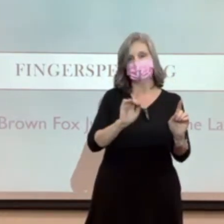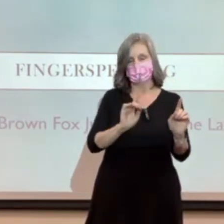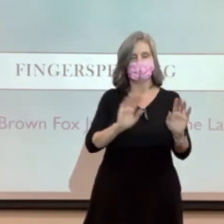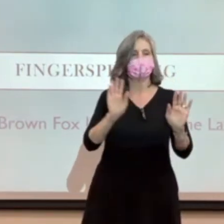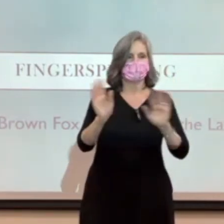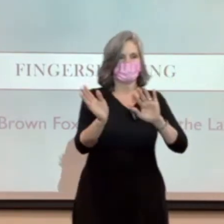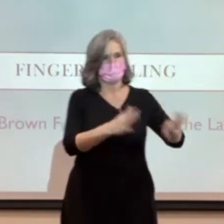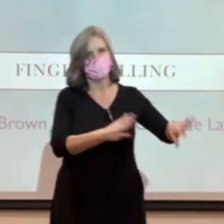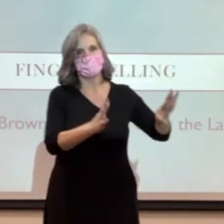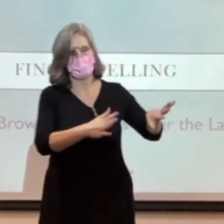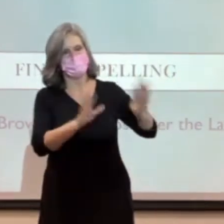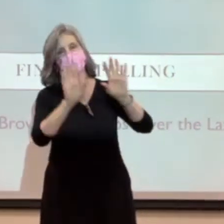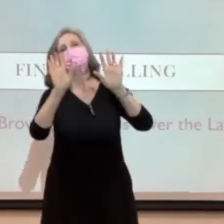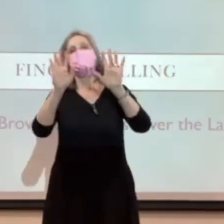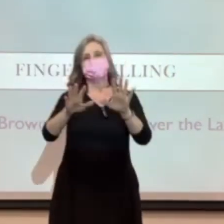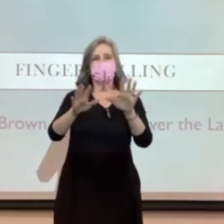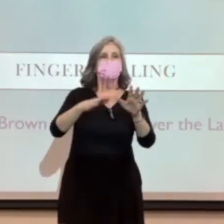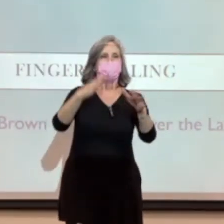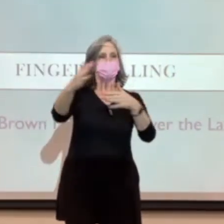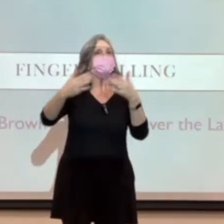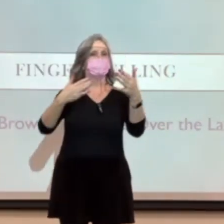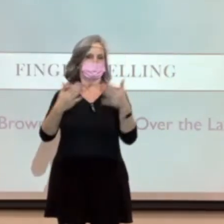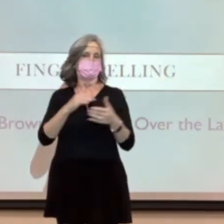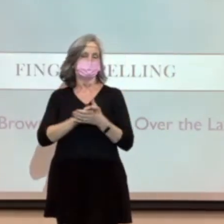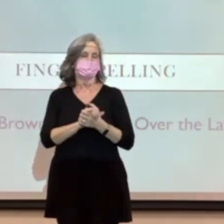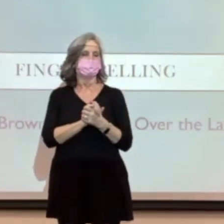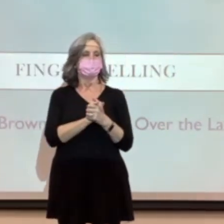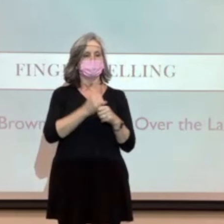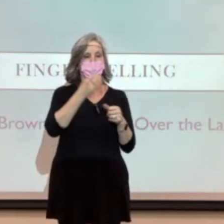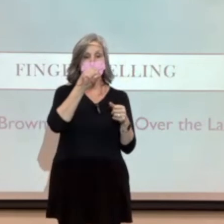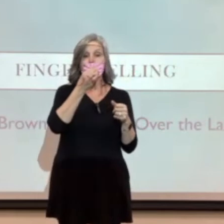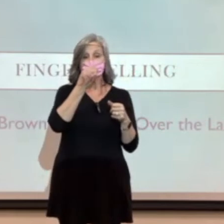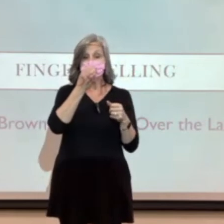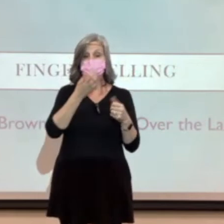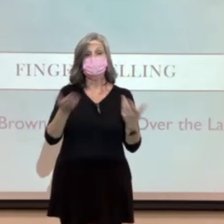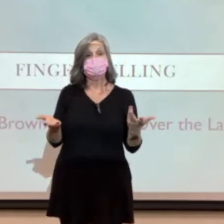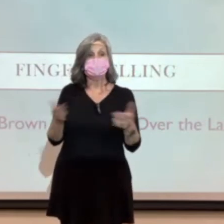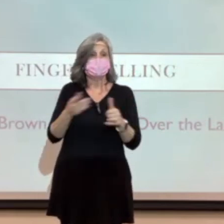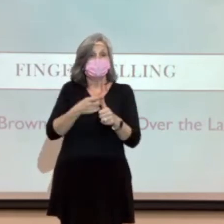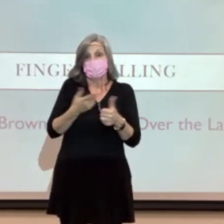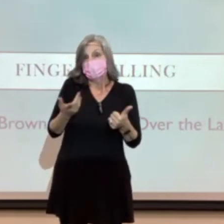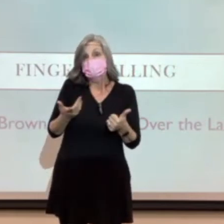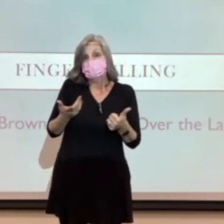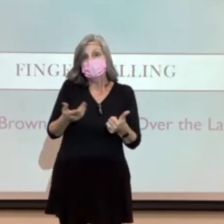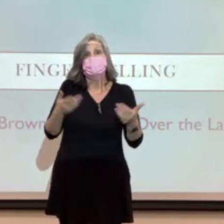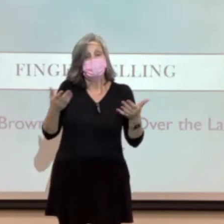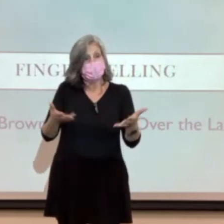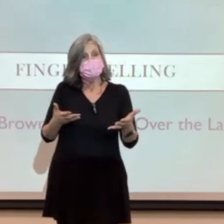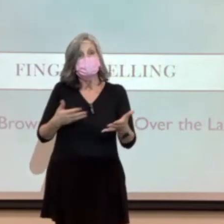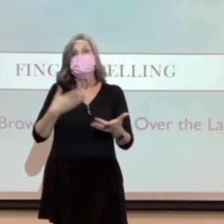sooner, but that's a whole nother topic. So back to how you interact with people who are deaf. So basically the first thing you would ask them was, what is the